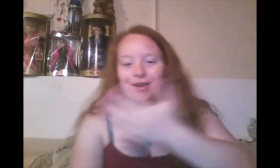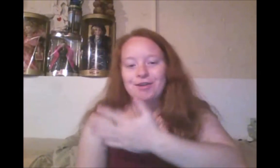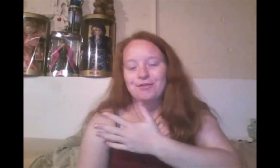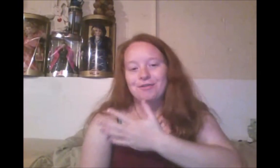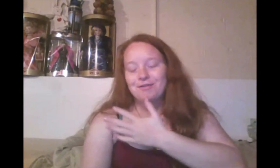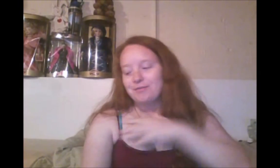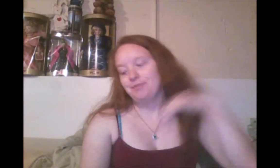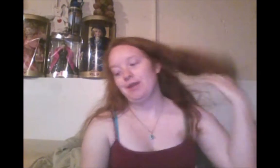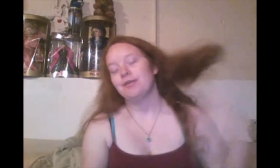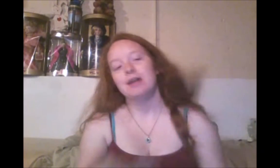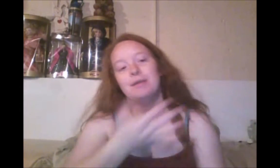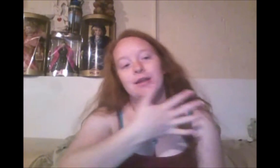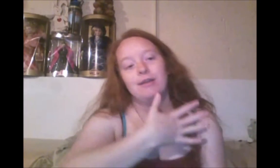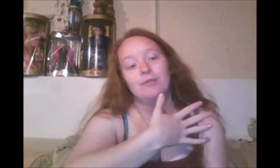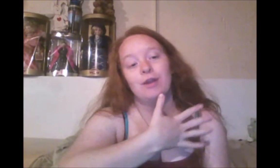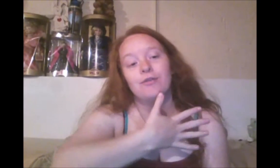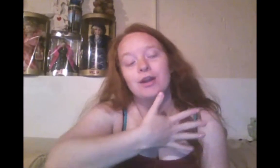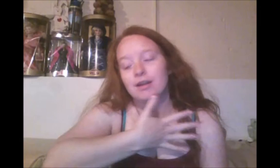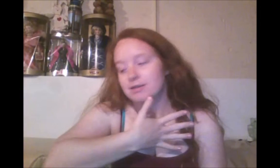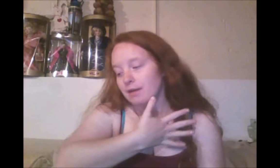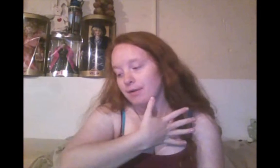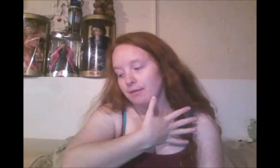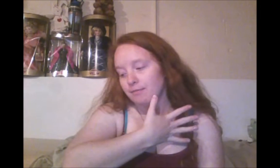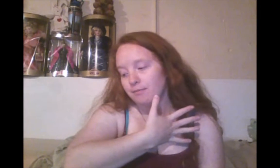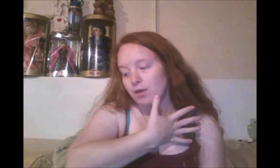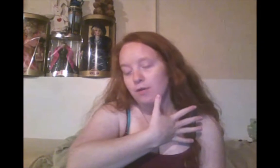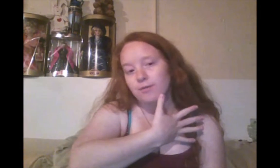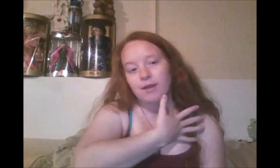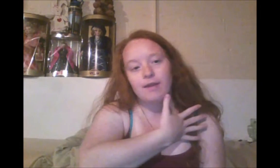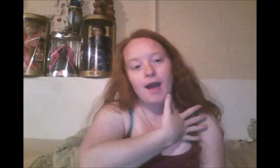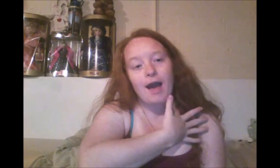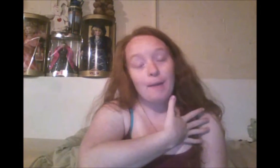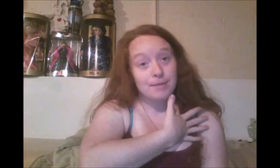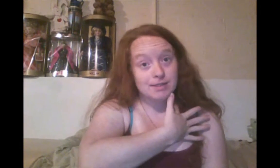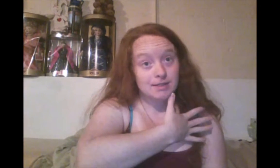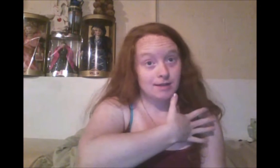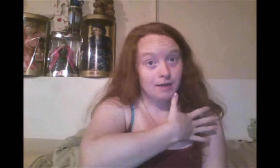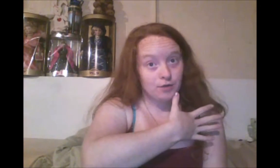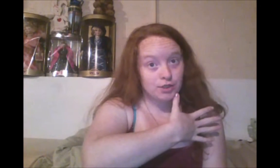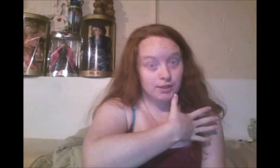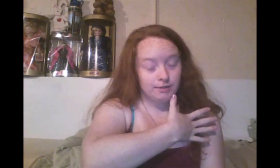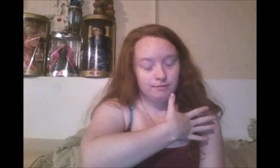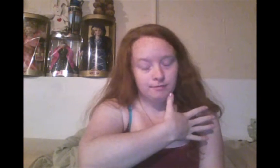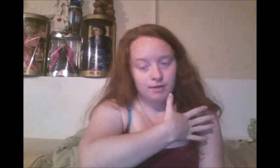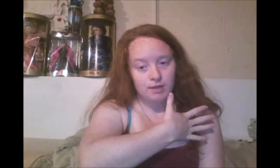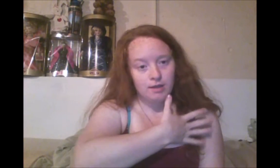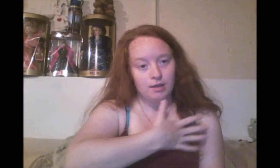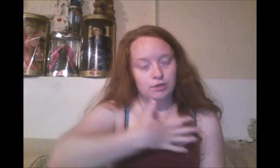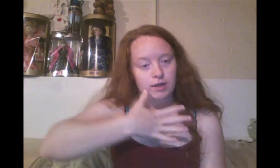your whatever hand is dominant, put on the opposite side of your chin, and drag it